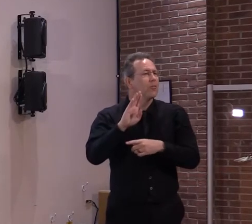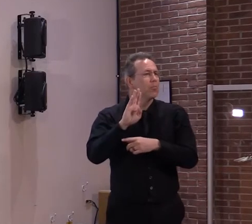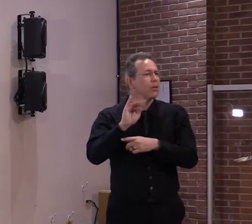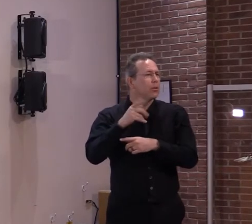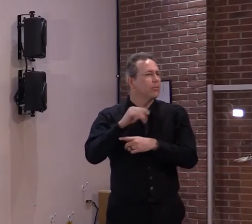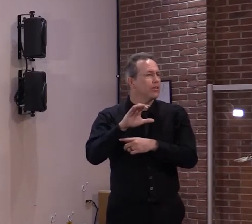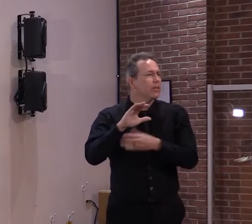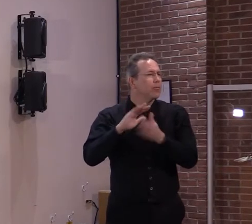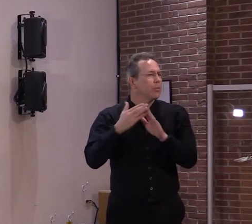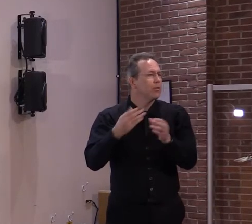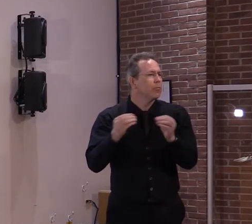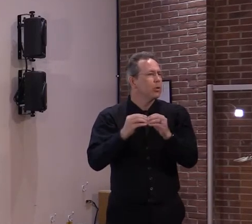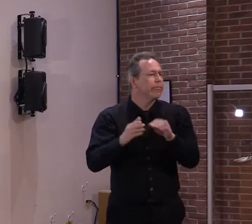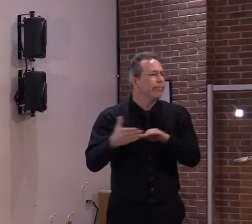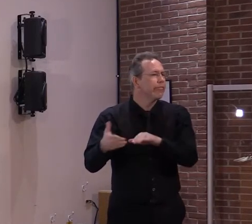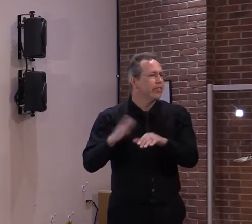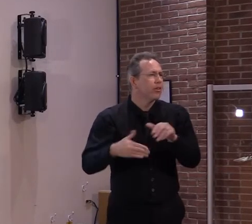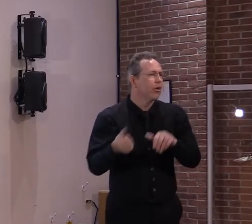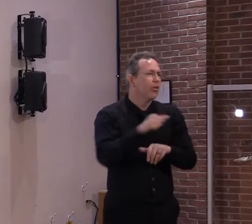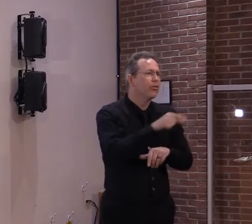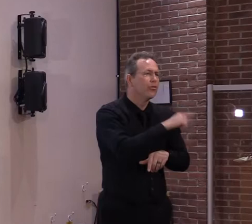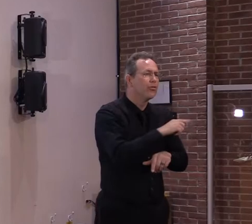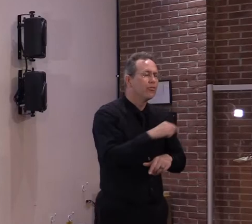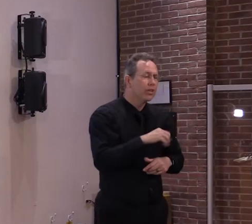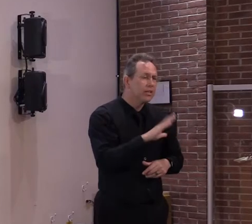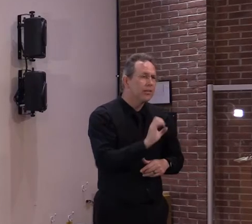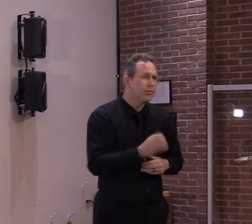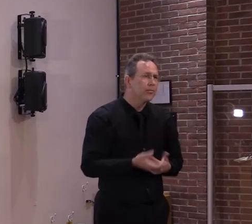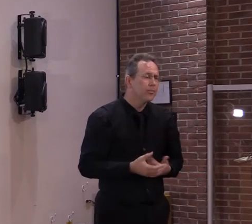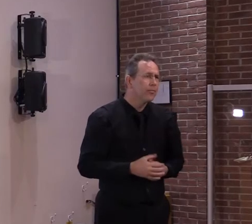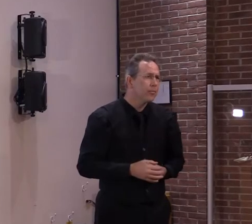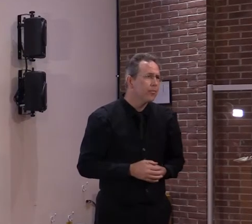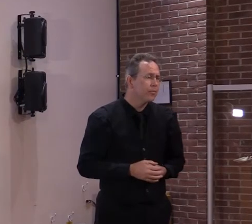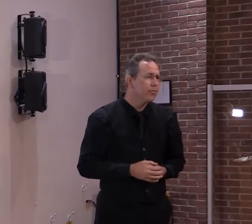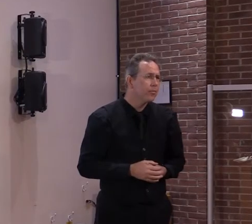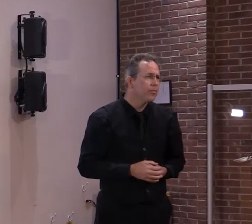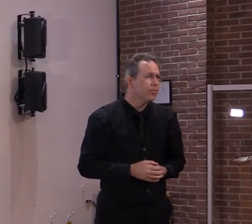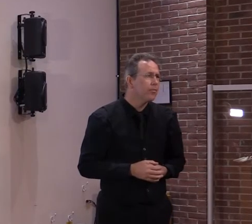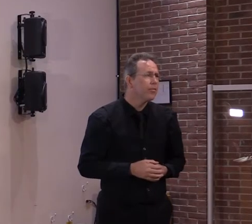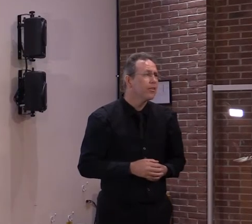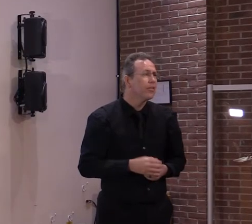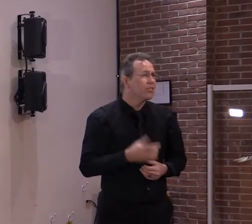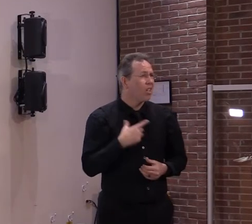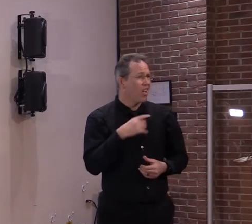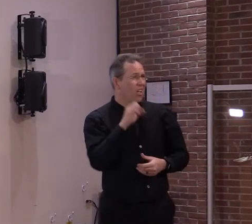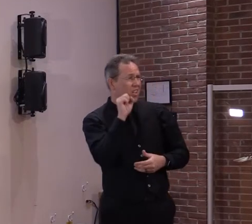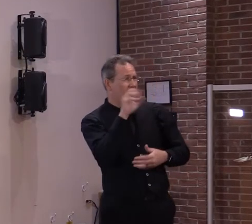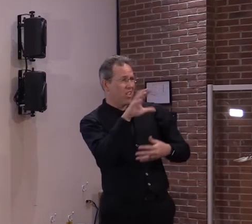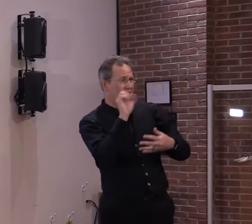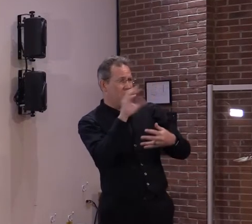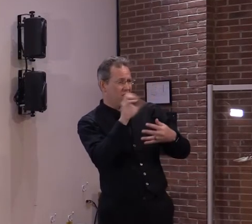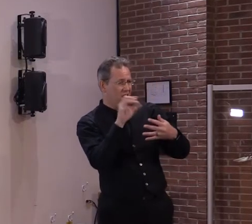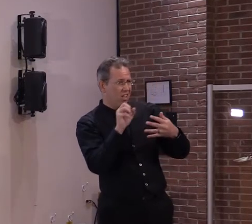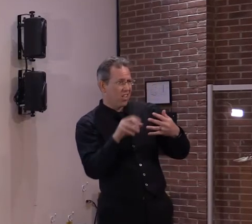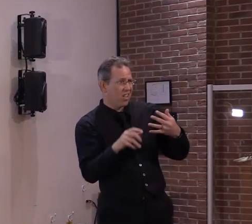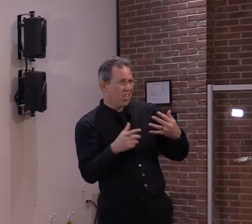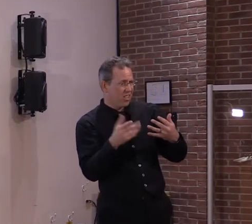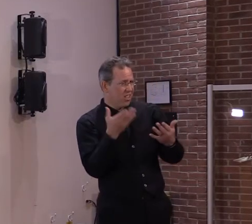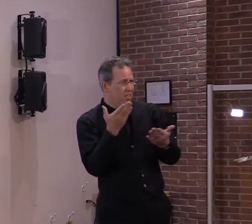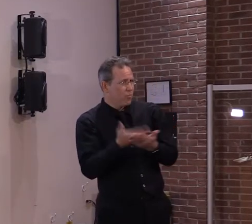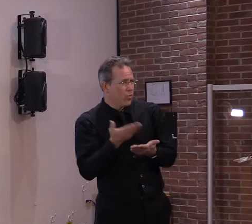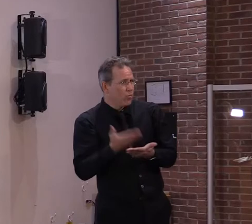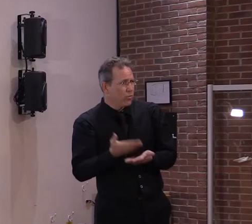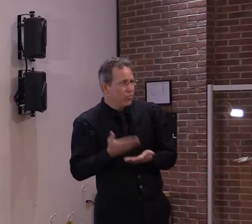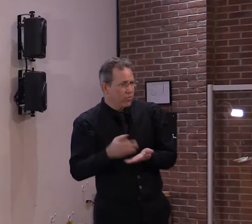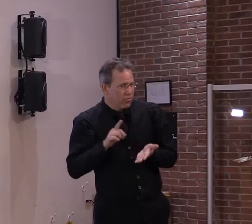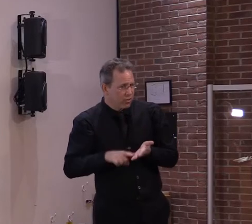So we had all of that adverse outcome data, if you will. In addition to that, we had